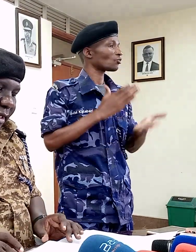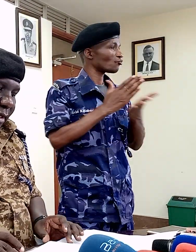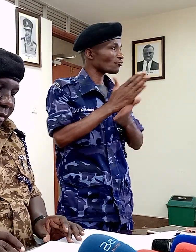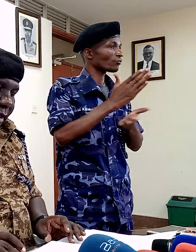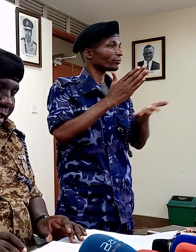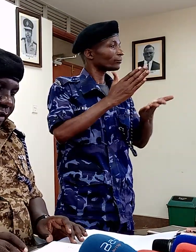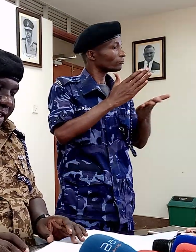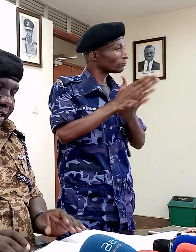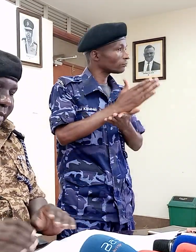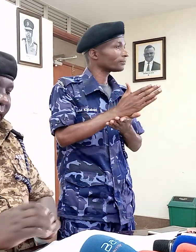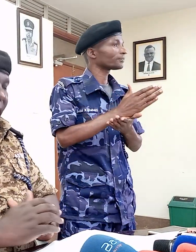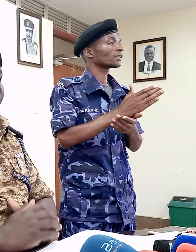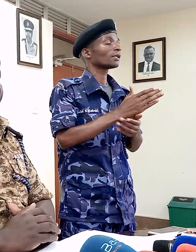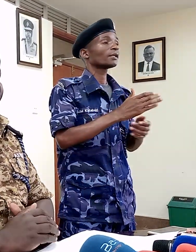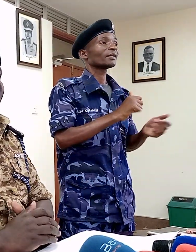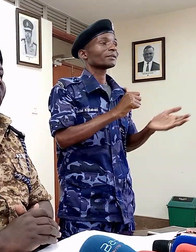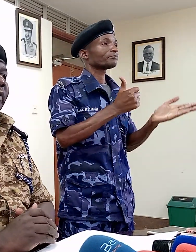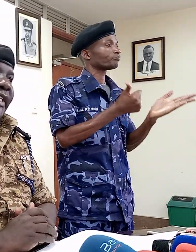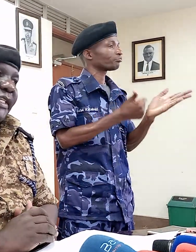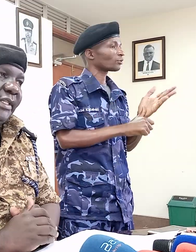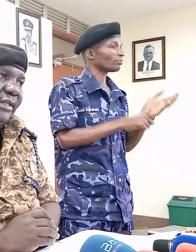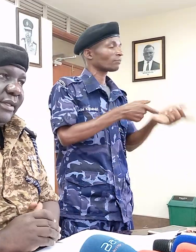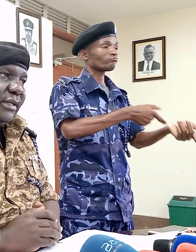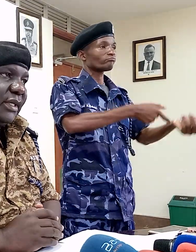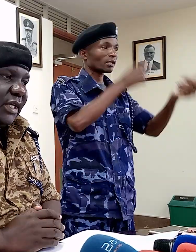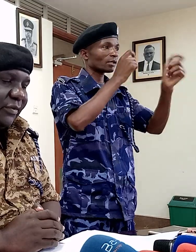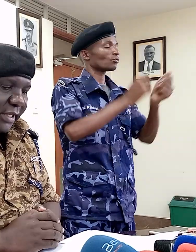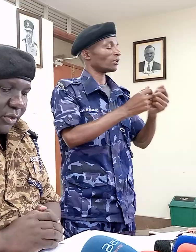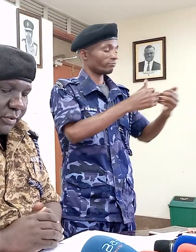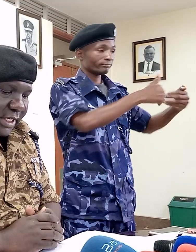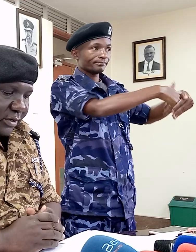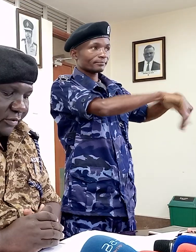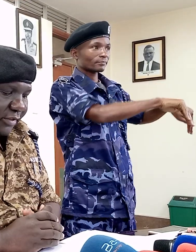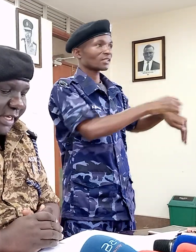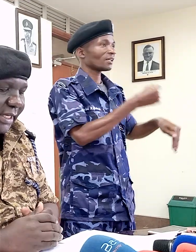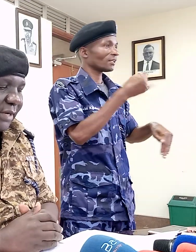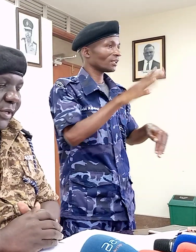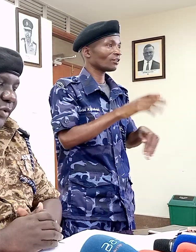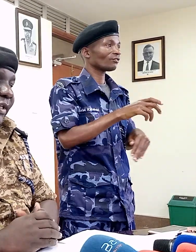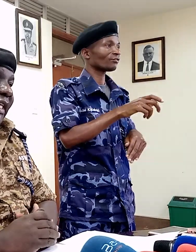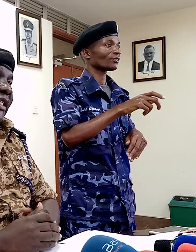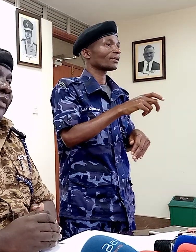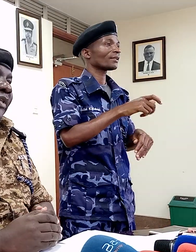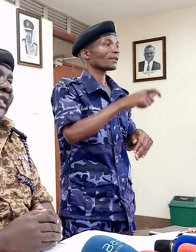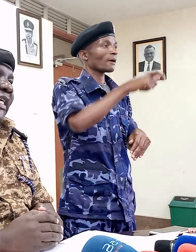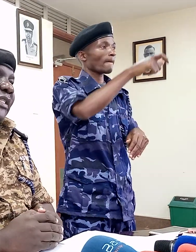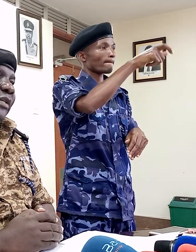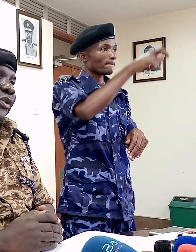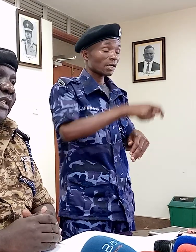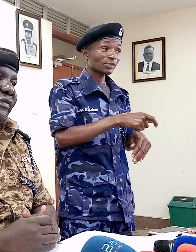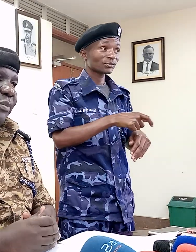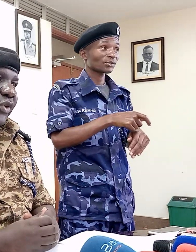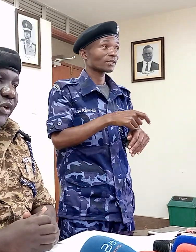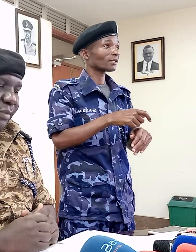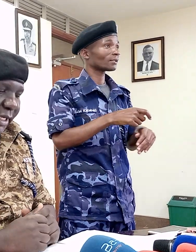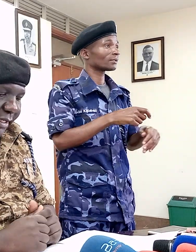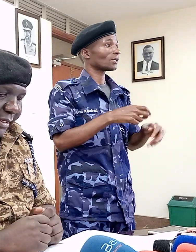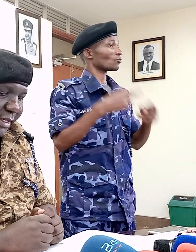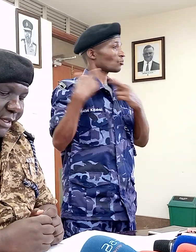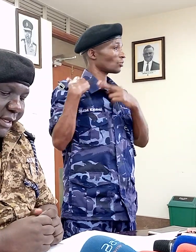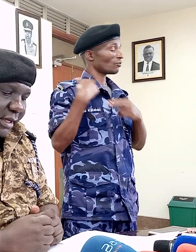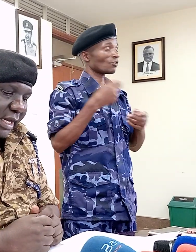the tragic murder could have been avoided if the owner of the killer weapon, that is Police Constable Stephen